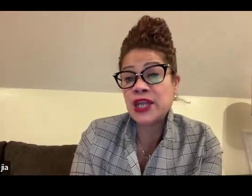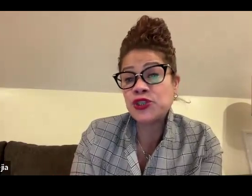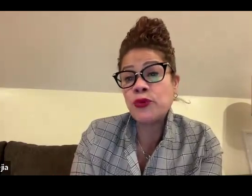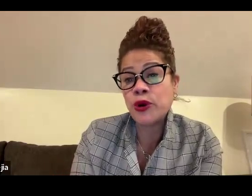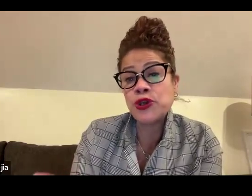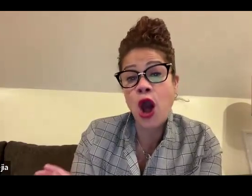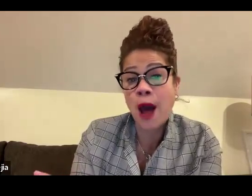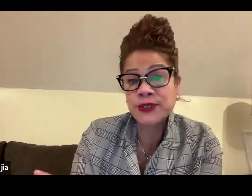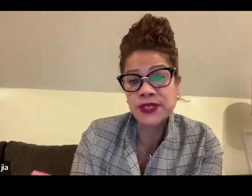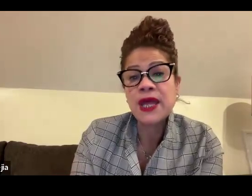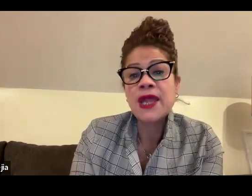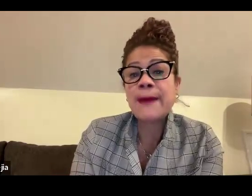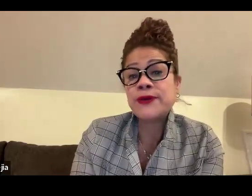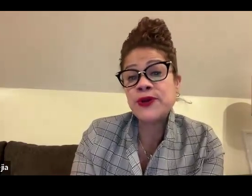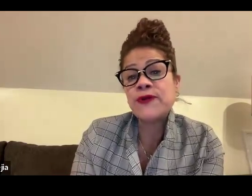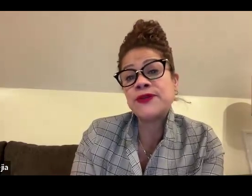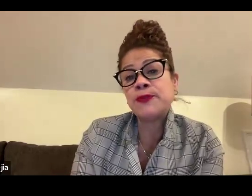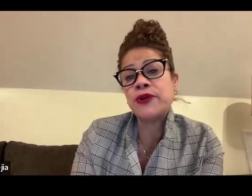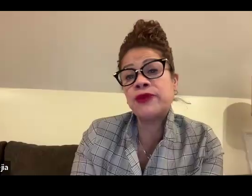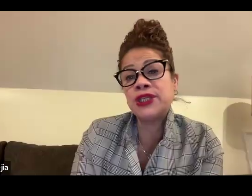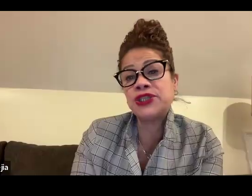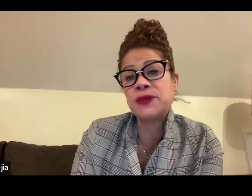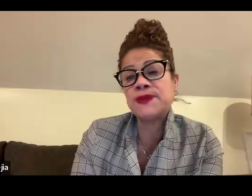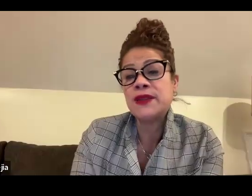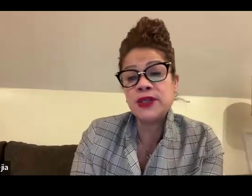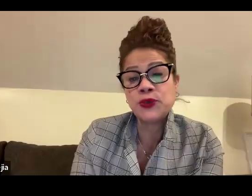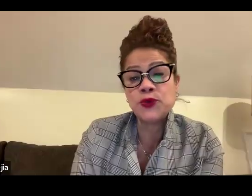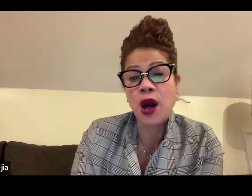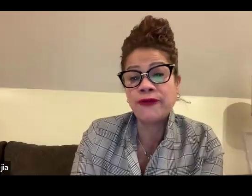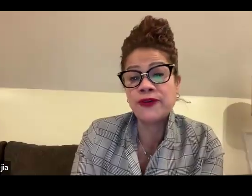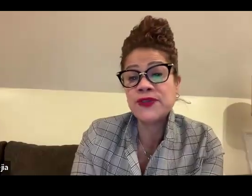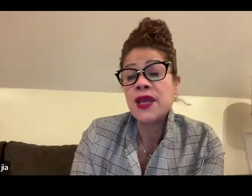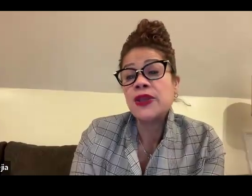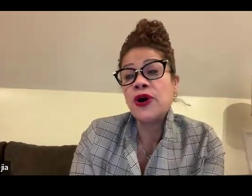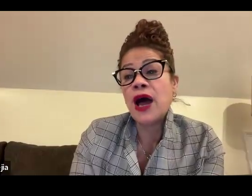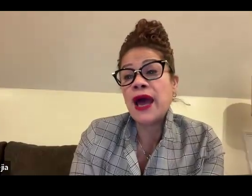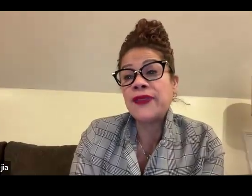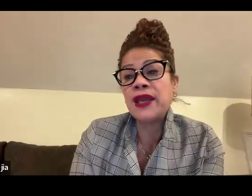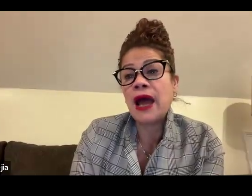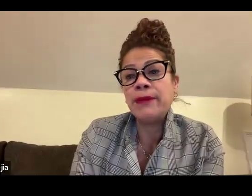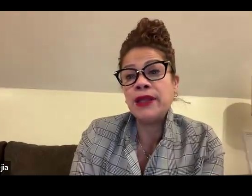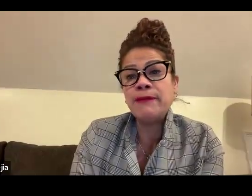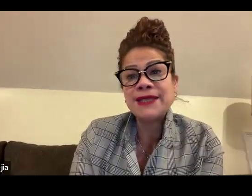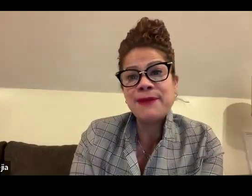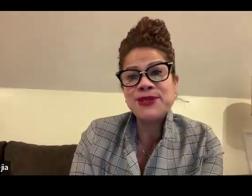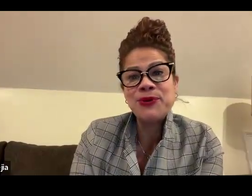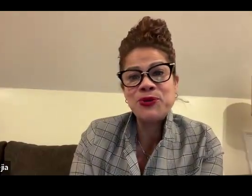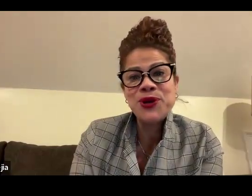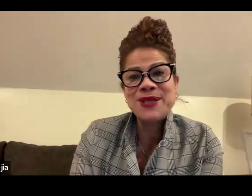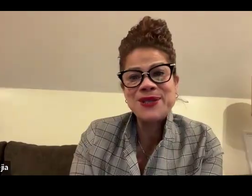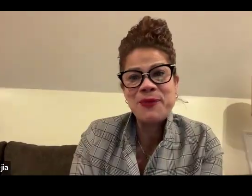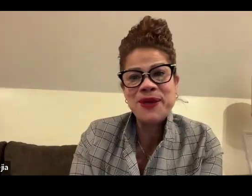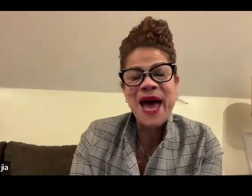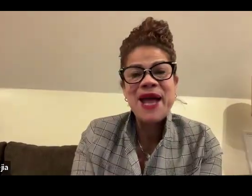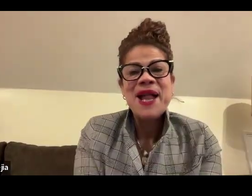including intentional merger options that preserve the supportive relationships these schools offers. You know, I believe my time is up, and you